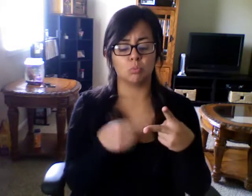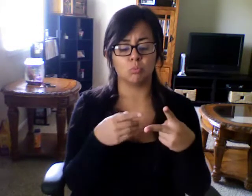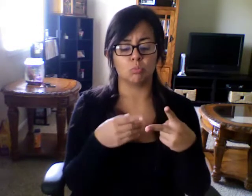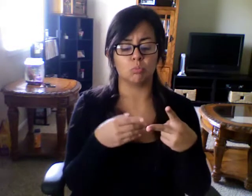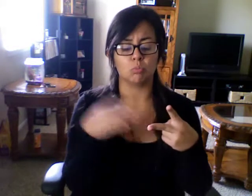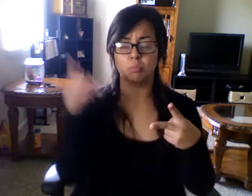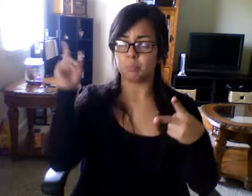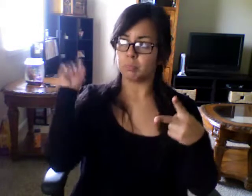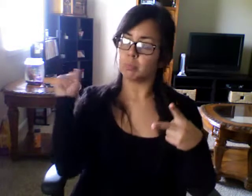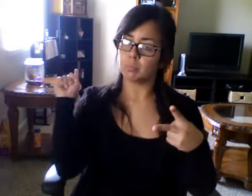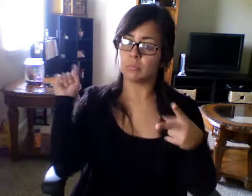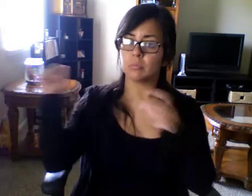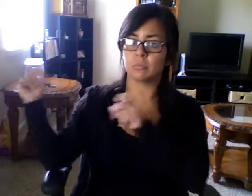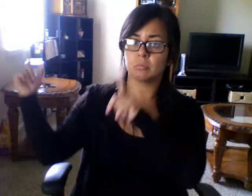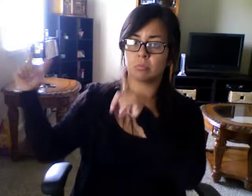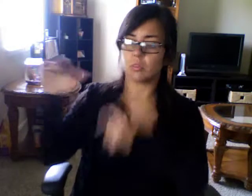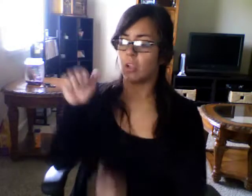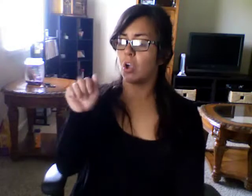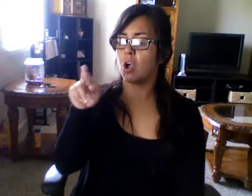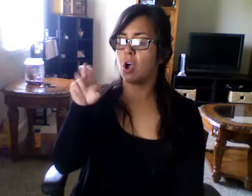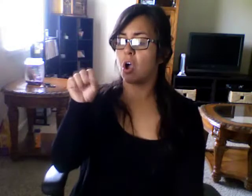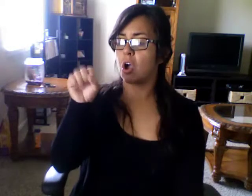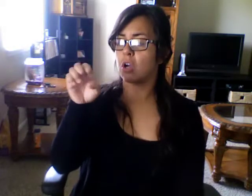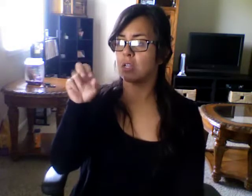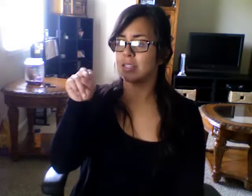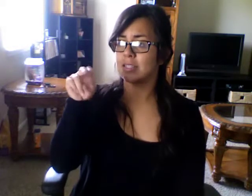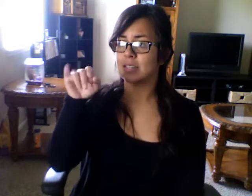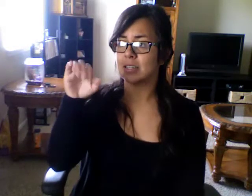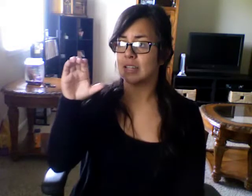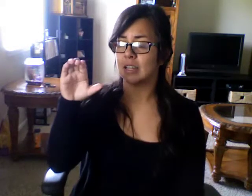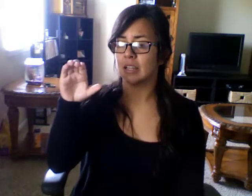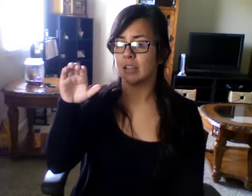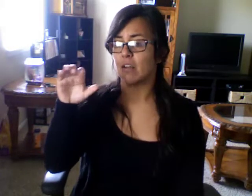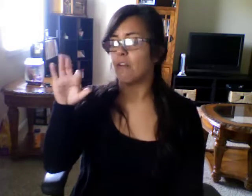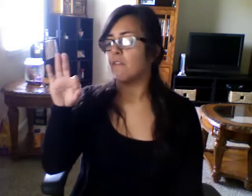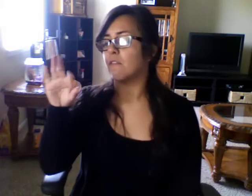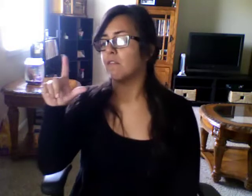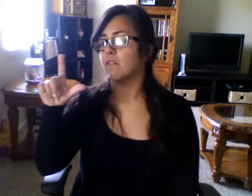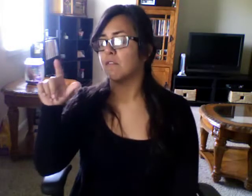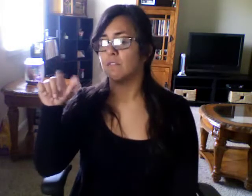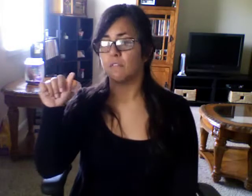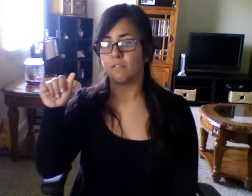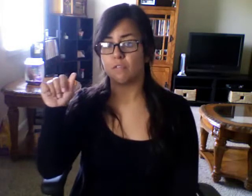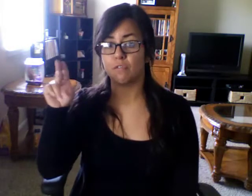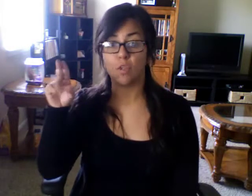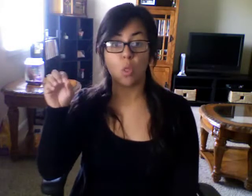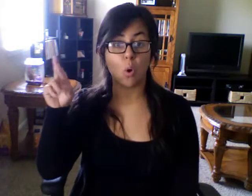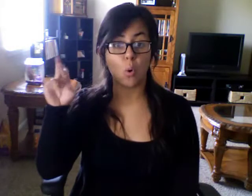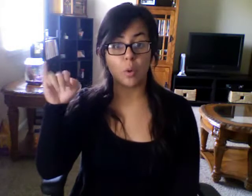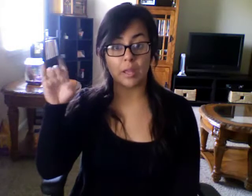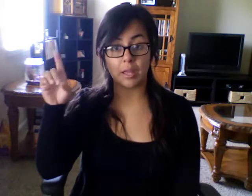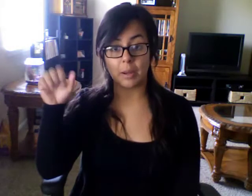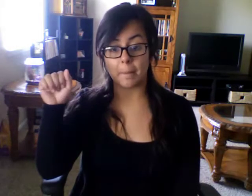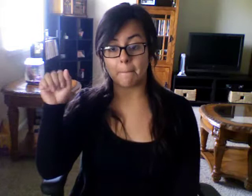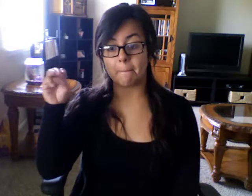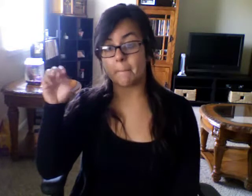thalidomide, and this chemical derivative of nitrogen mustard gas. And this is the 21st century. And so I guess